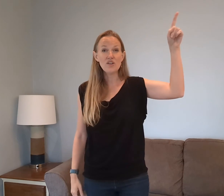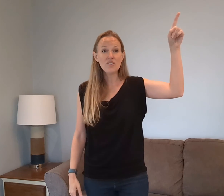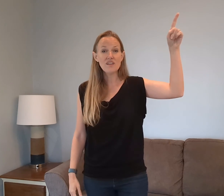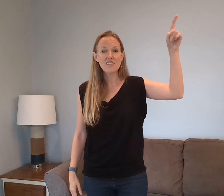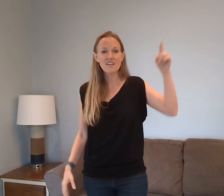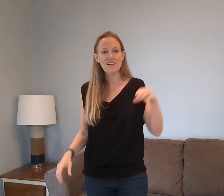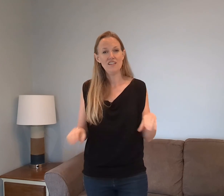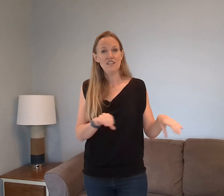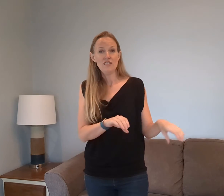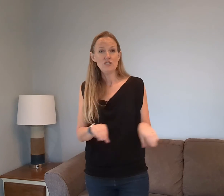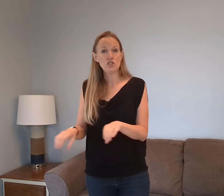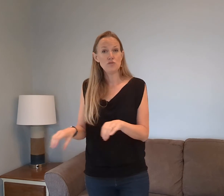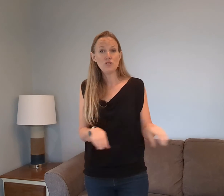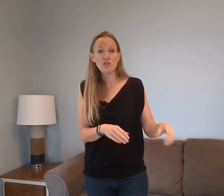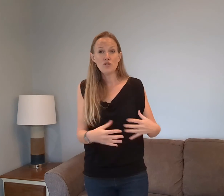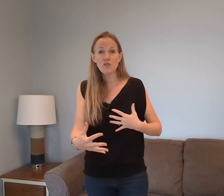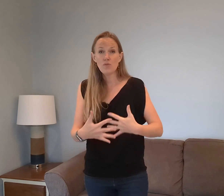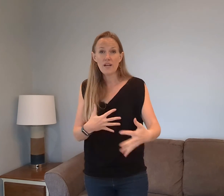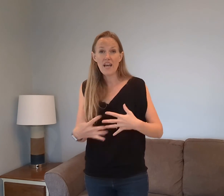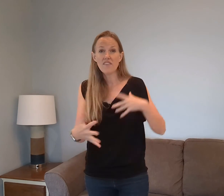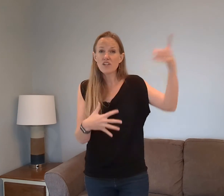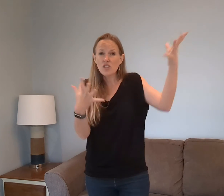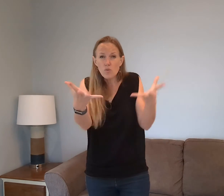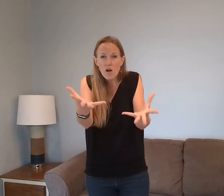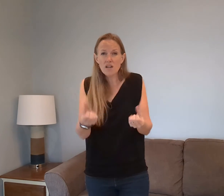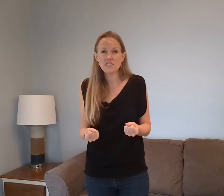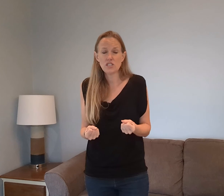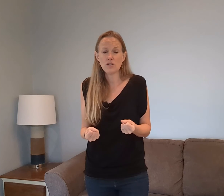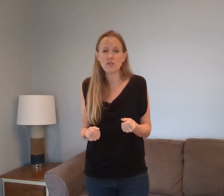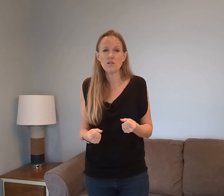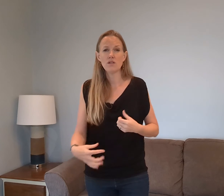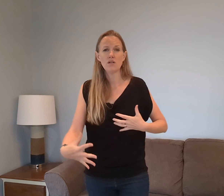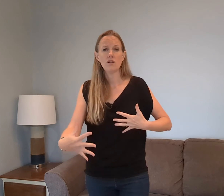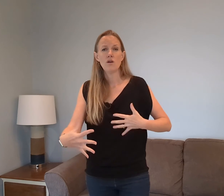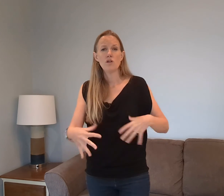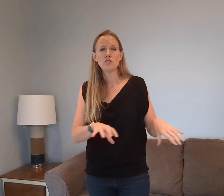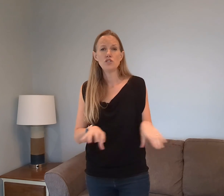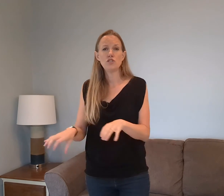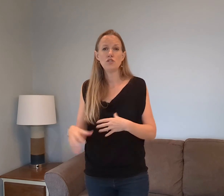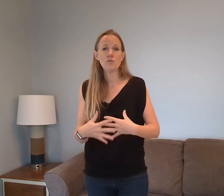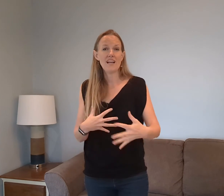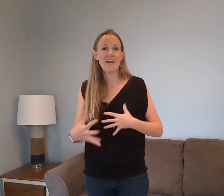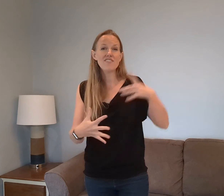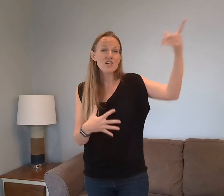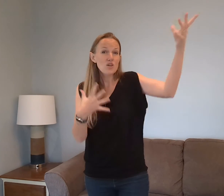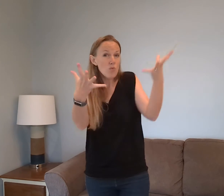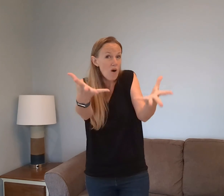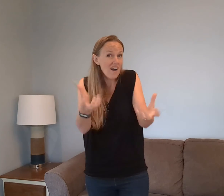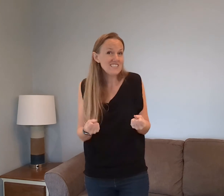you to do whatever you want to do whatever you want